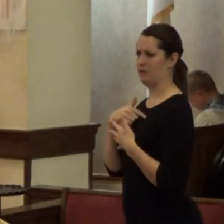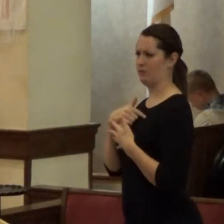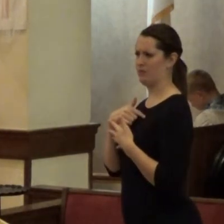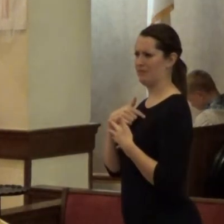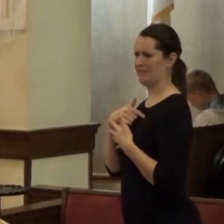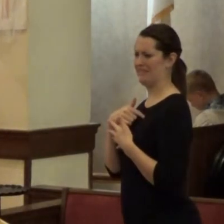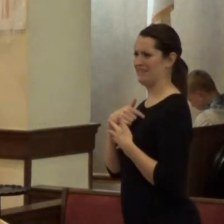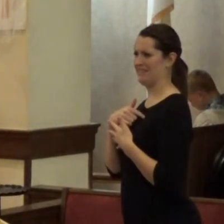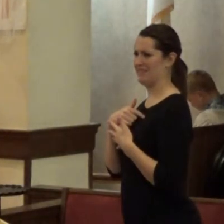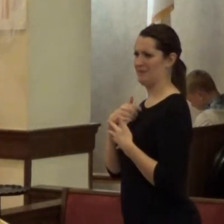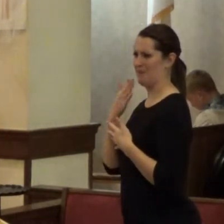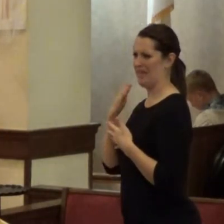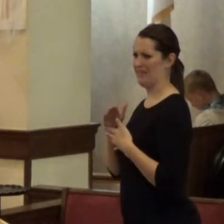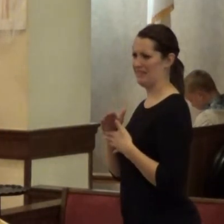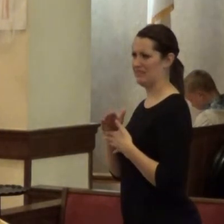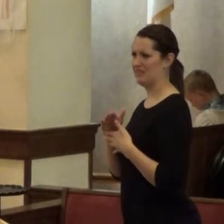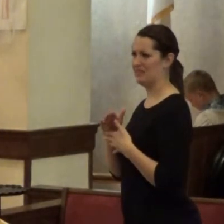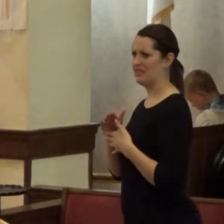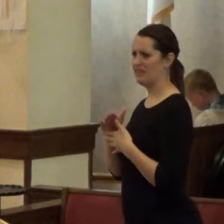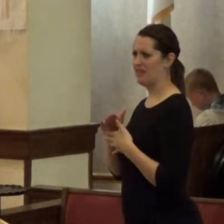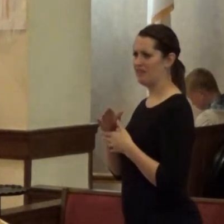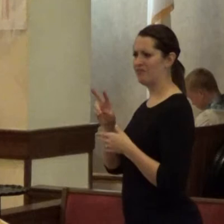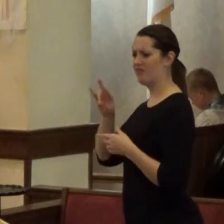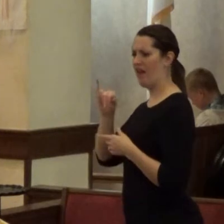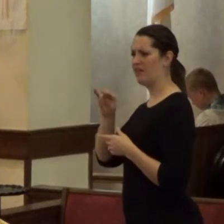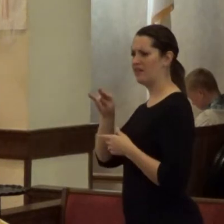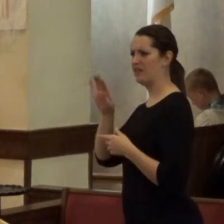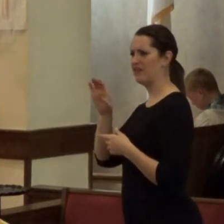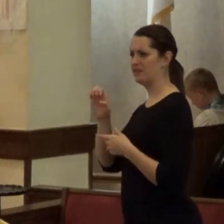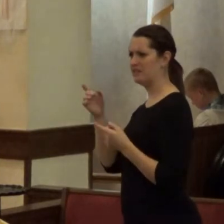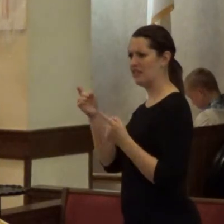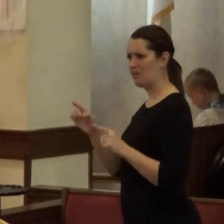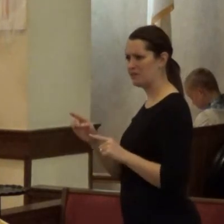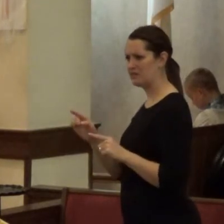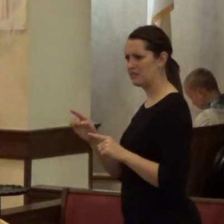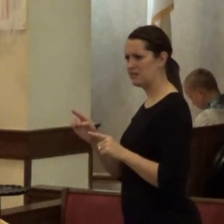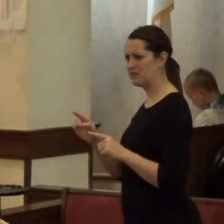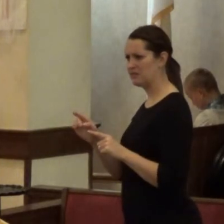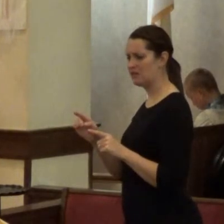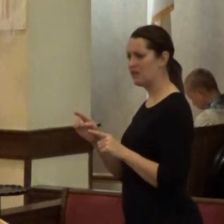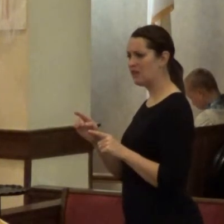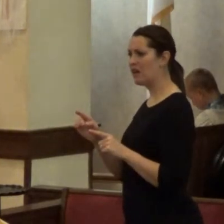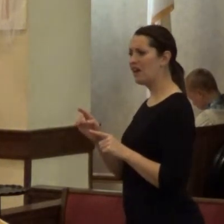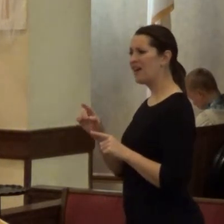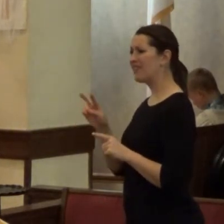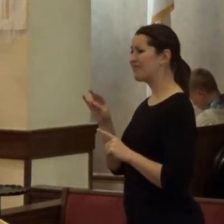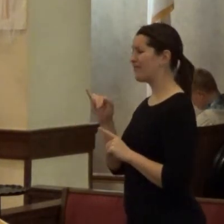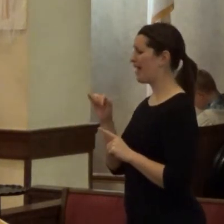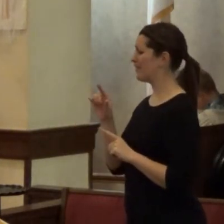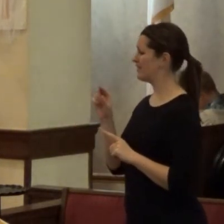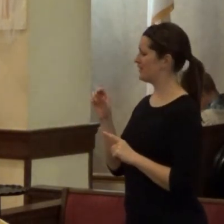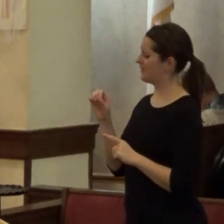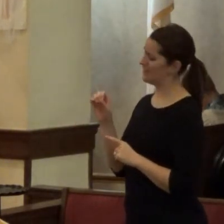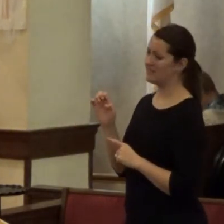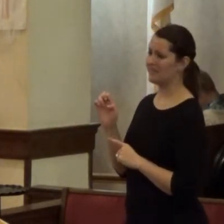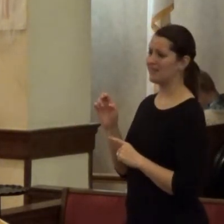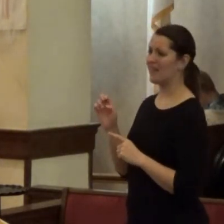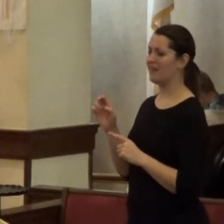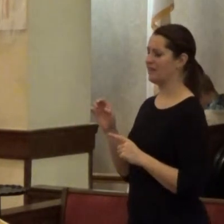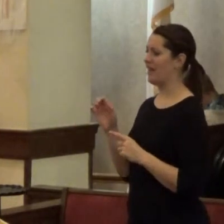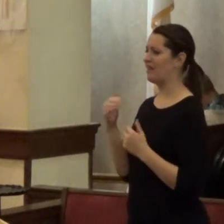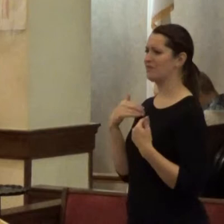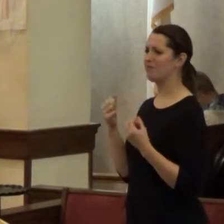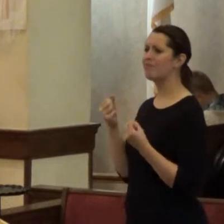curse to the vineyard, and violence results. And violence has many faces and